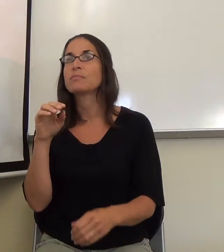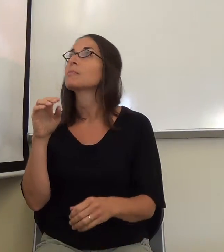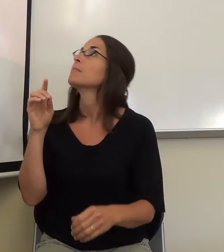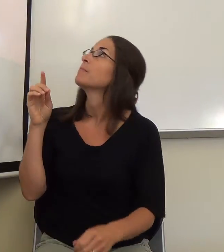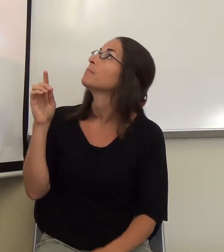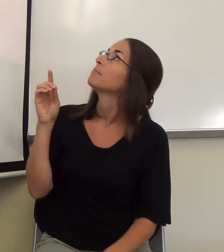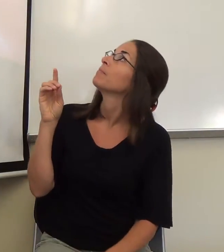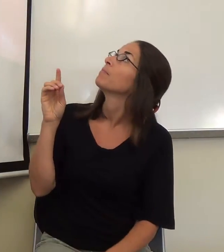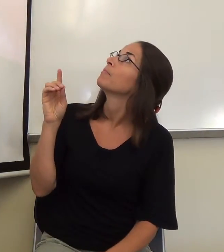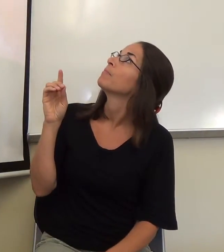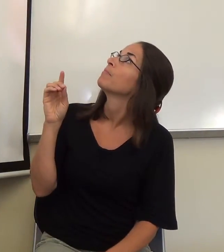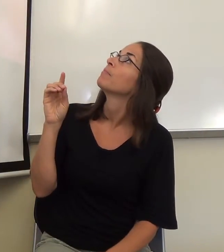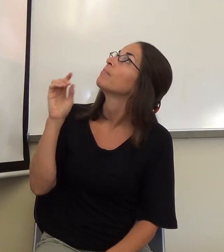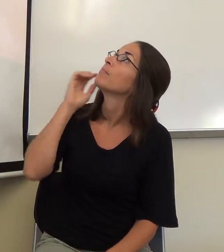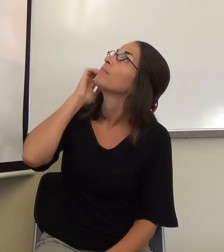this?